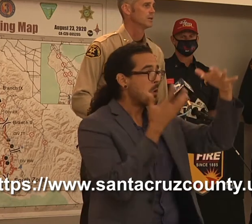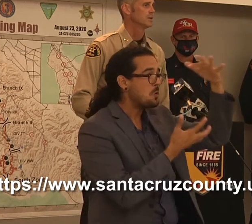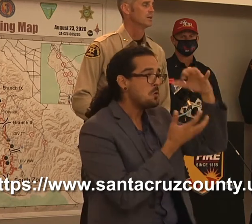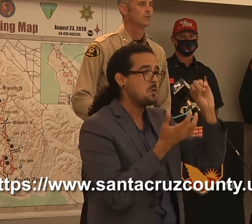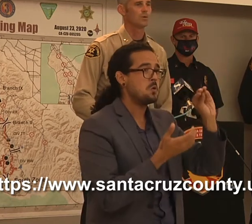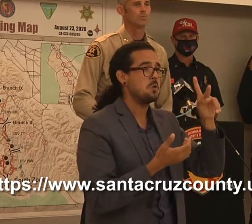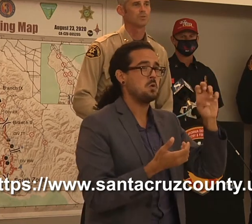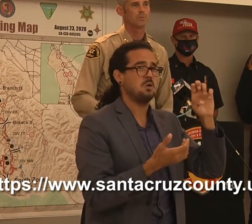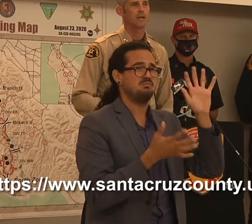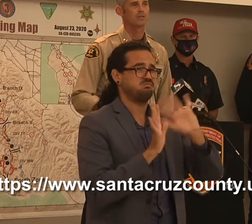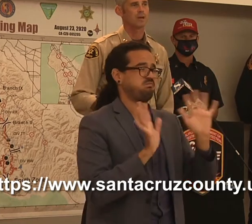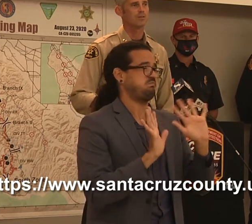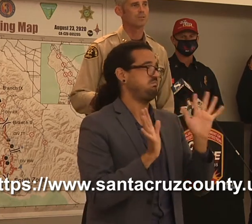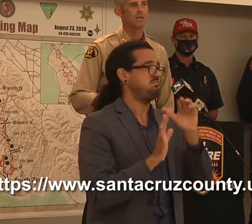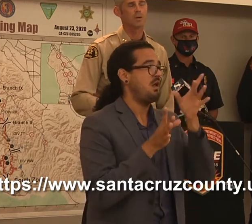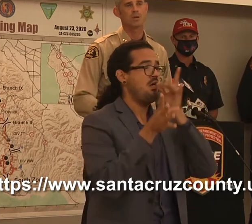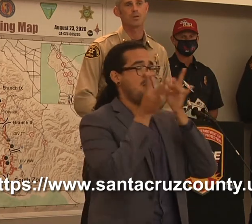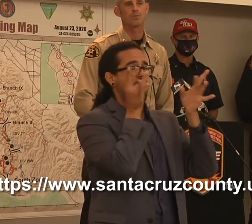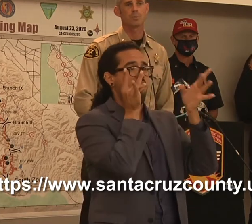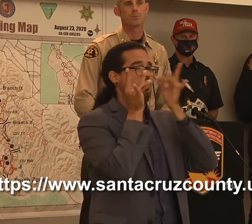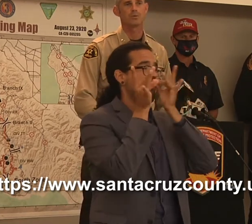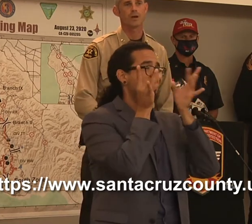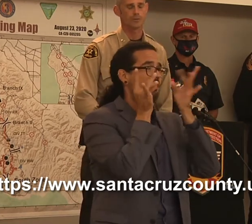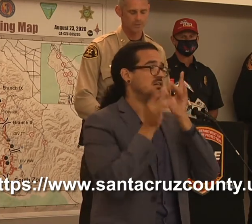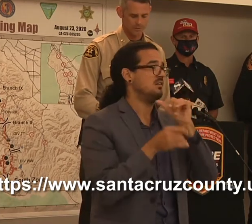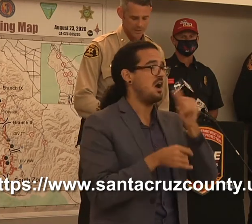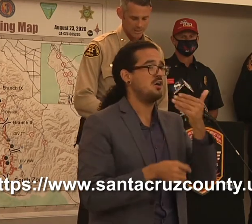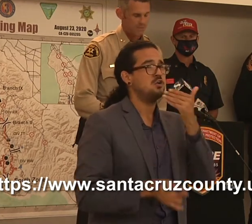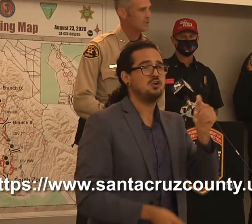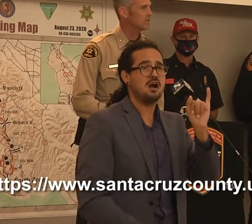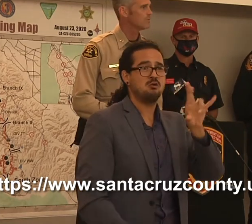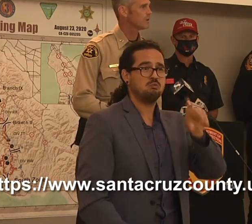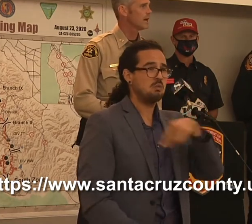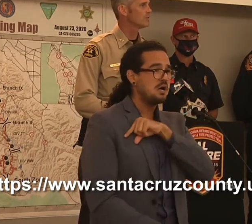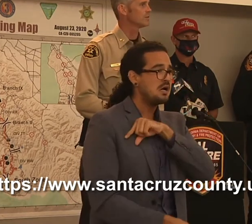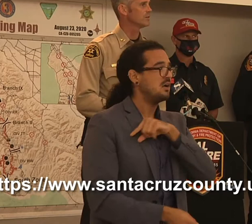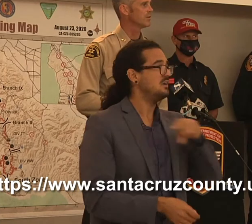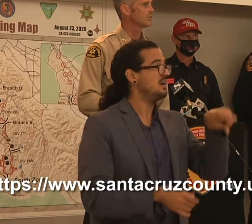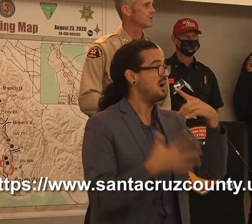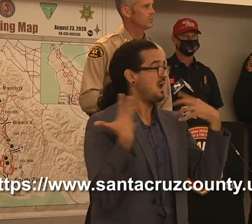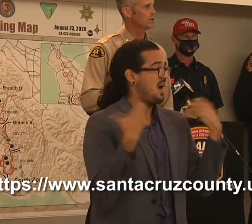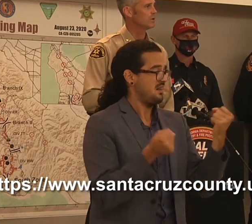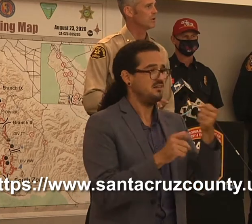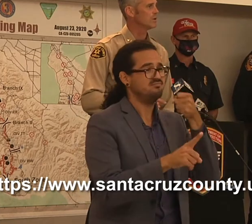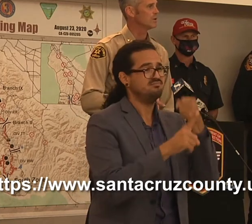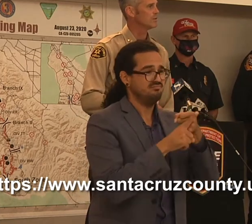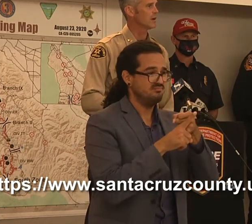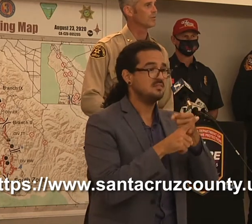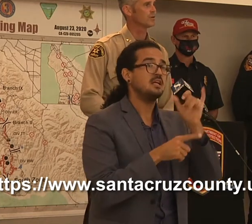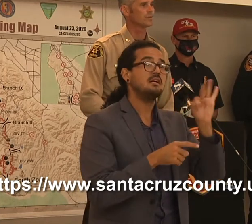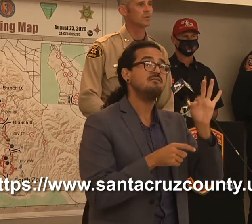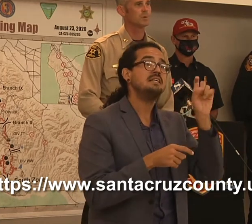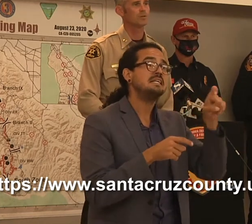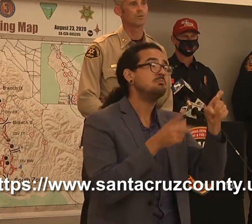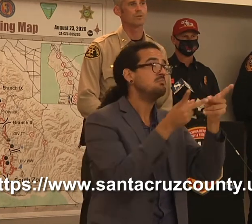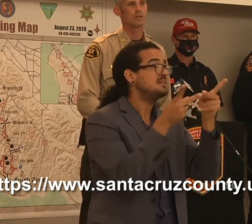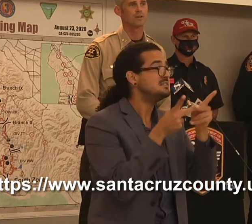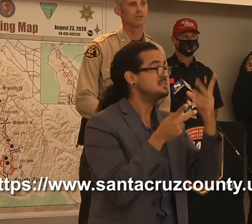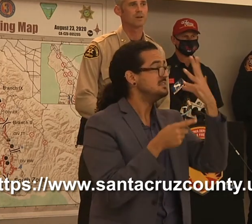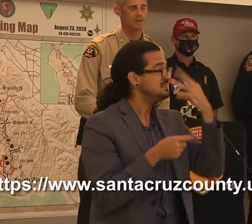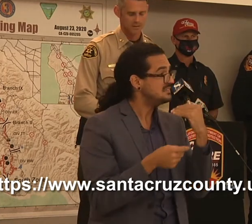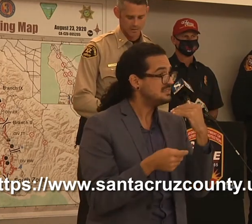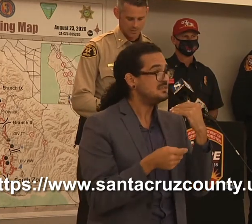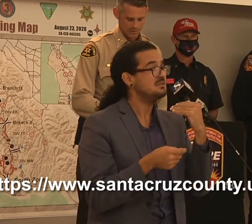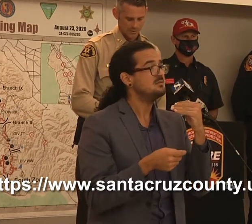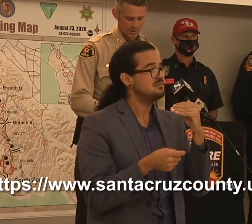county. And so sleeping outside just may not be good for people's health. So if you need free housing, and definitely, it's healthier to sleep indoors than it